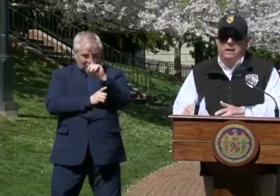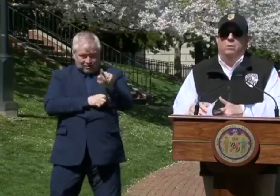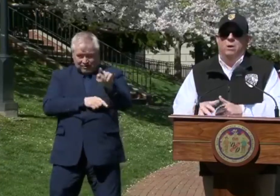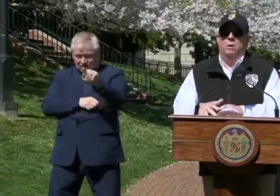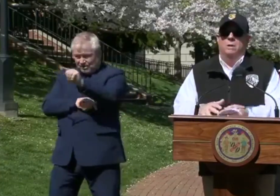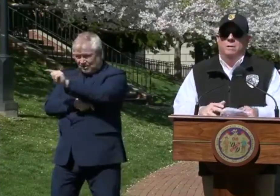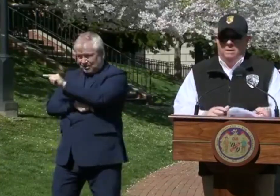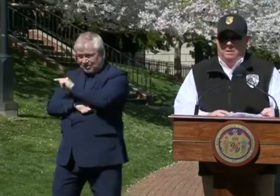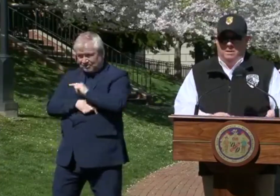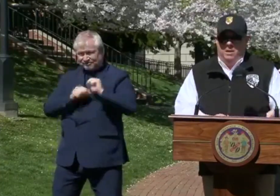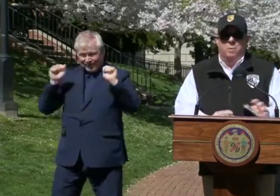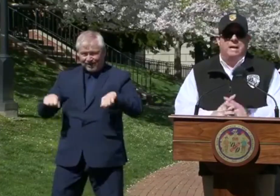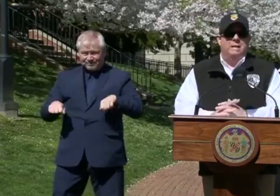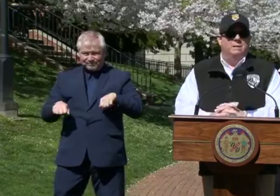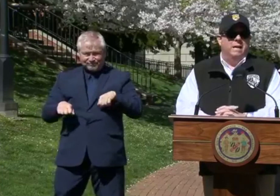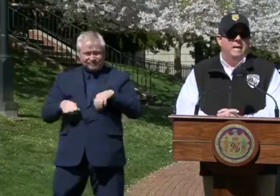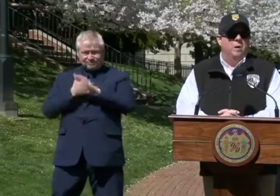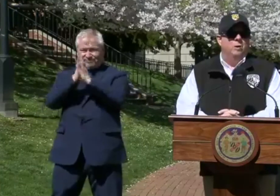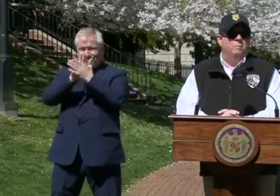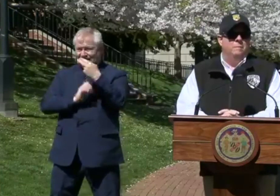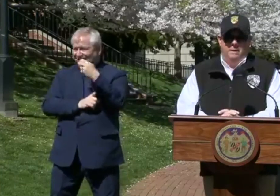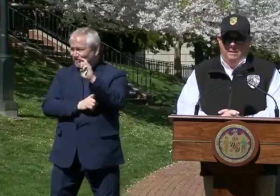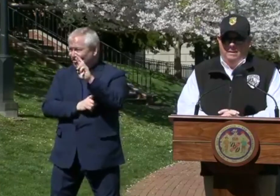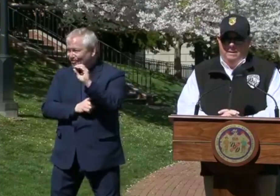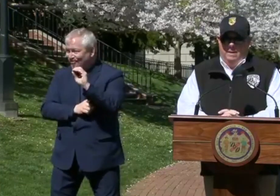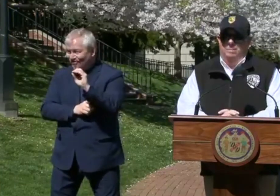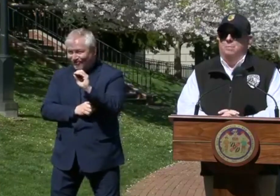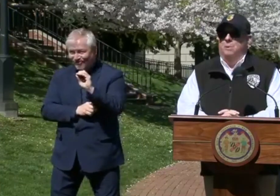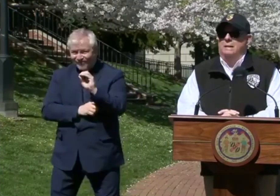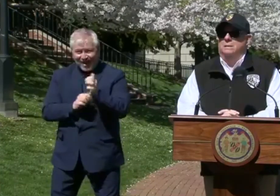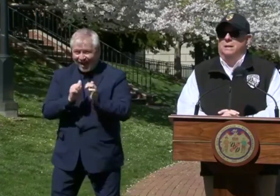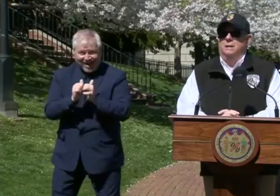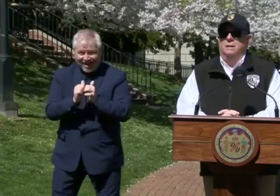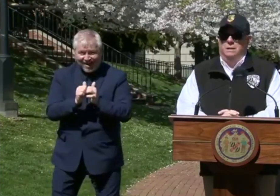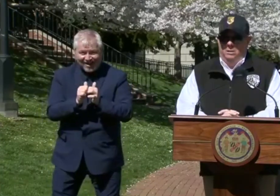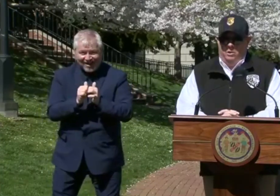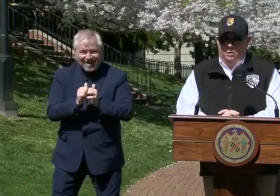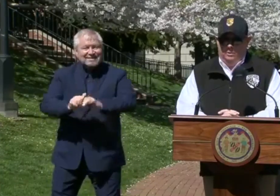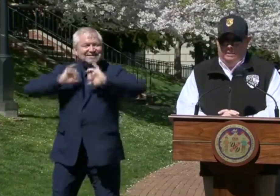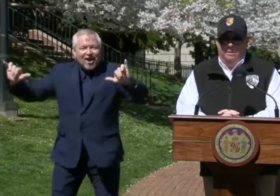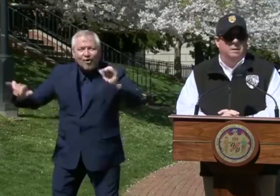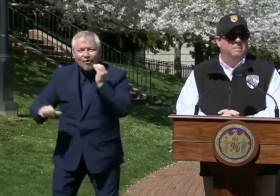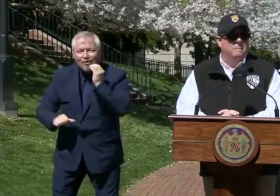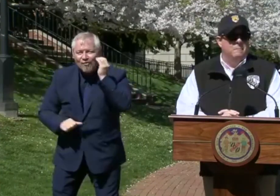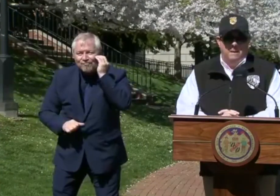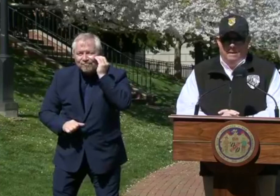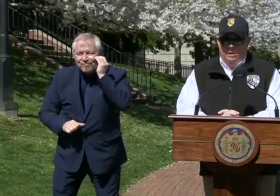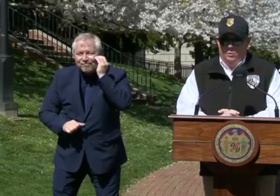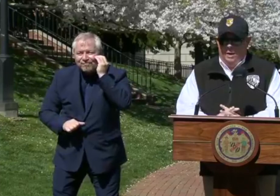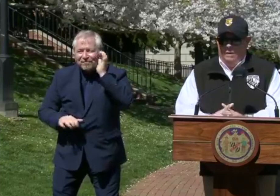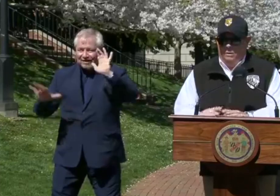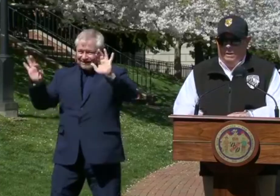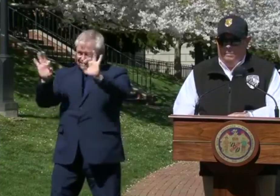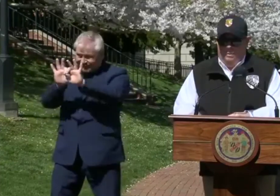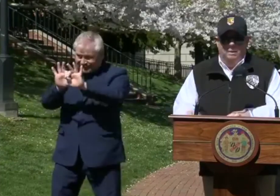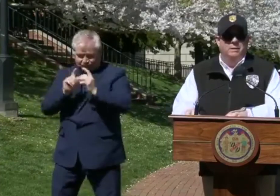a hero just by staying home and by practicing social distancing. This will